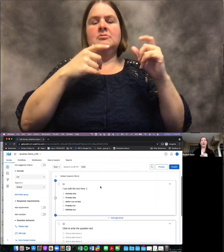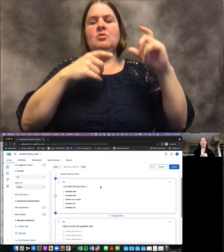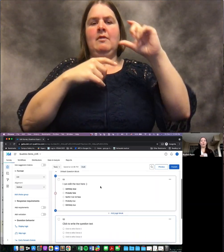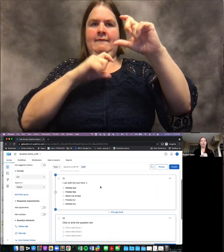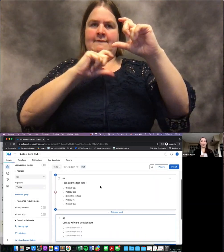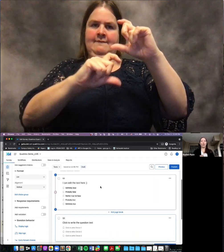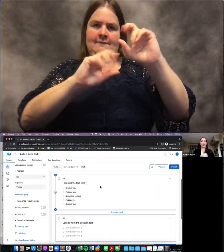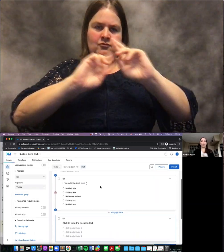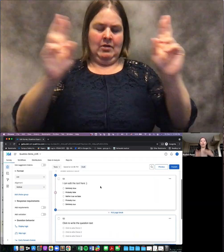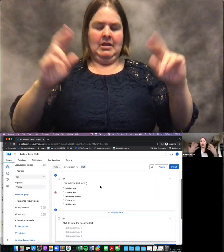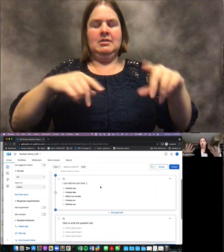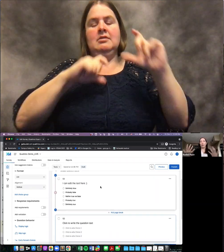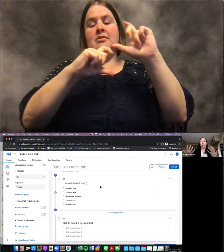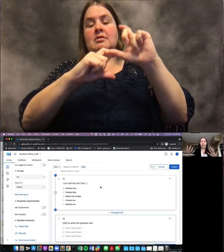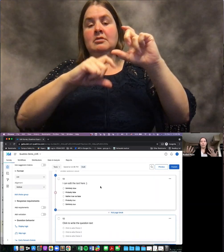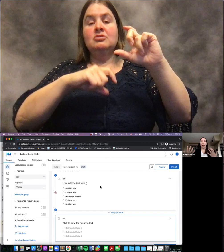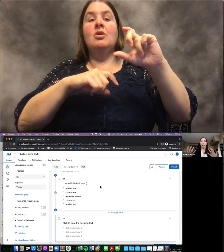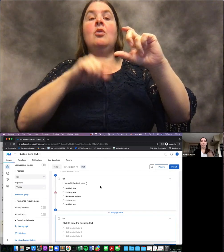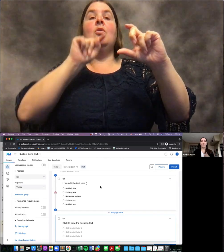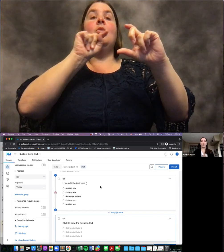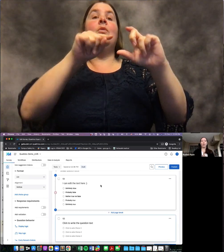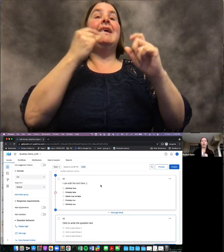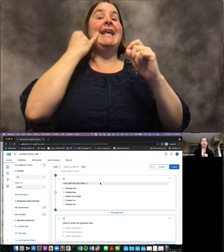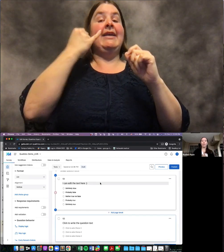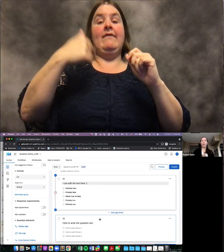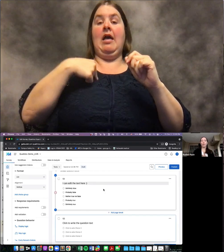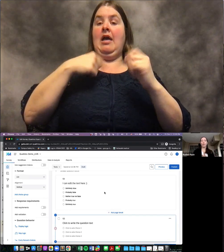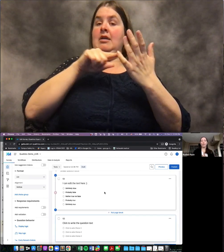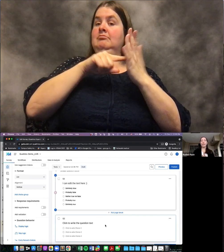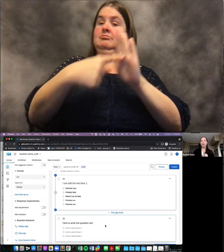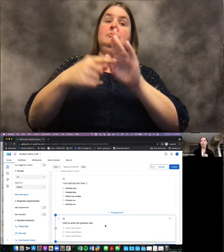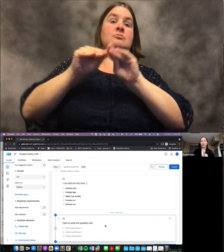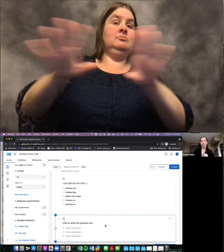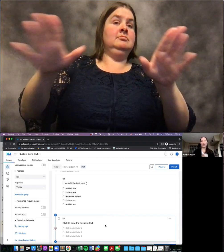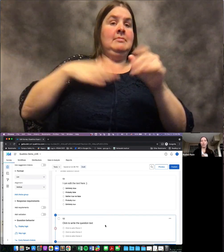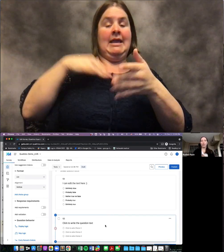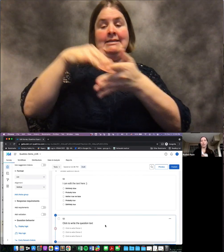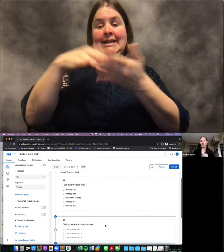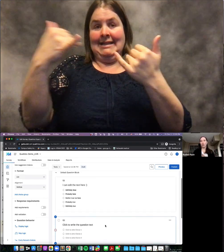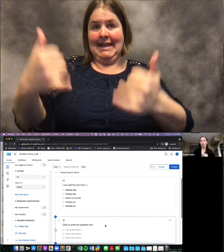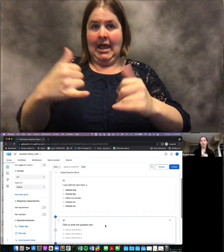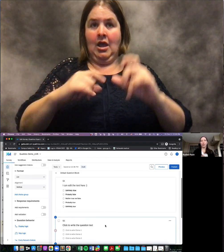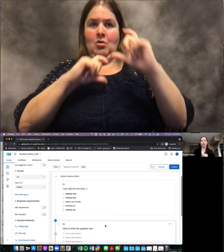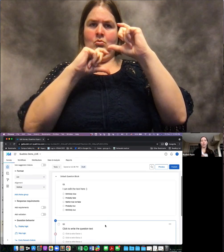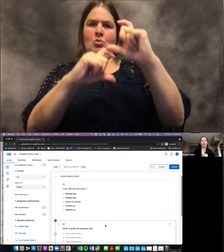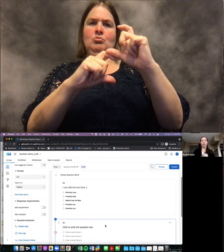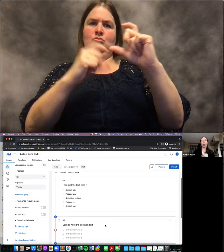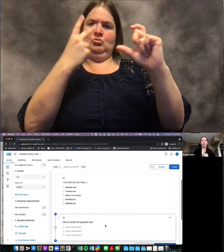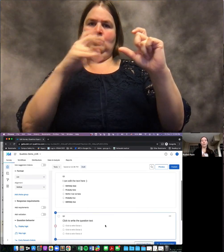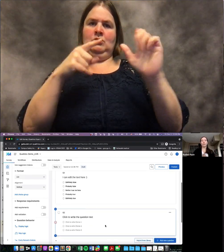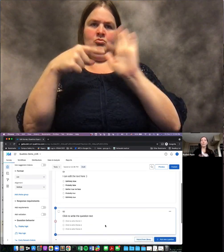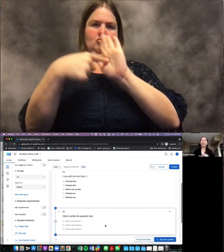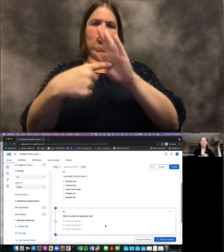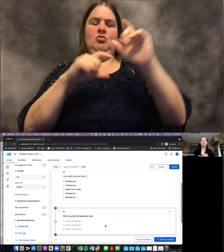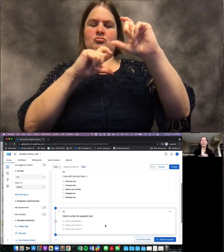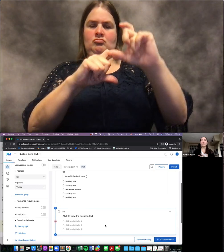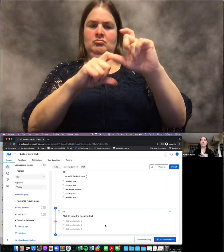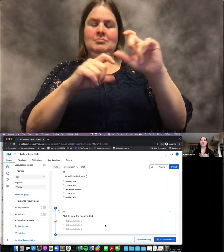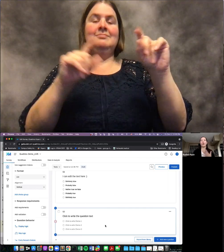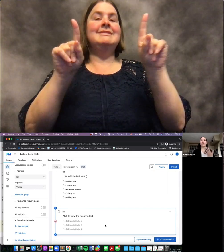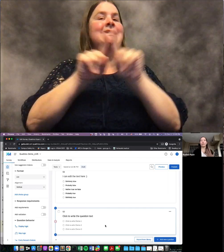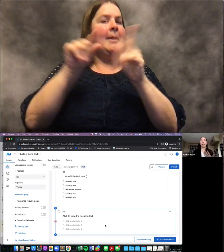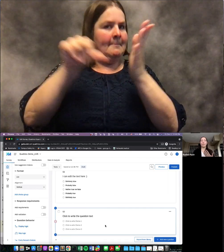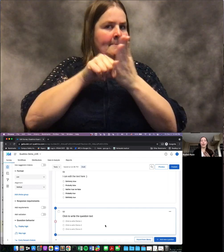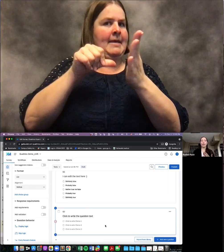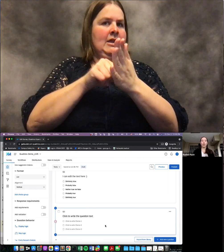So if I were to show my study right now, both of these questions, these two questions, would display to the